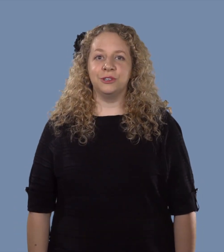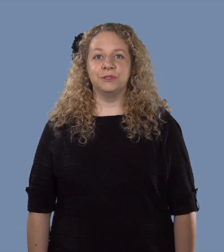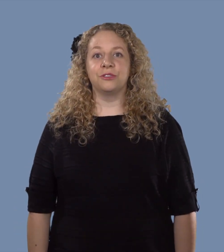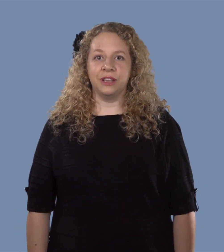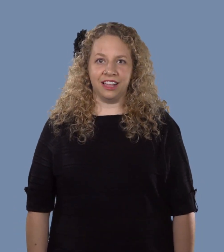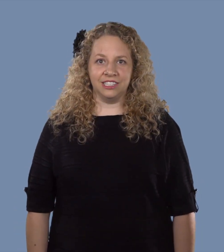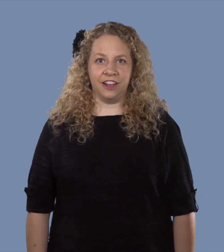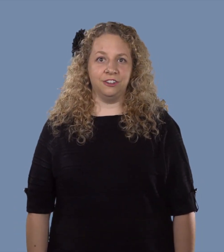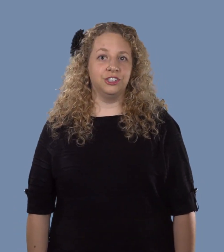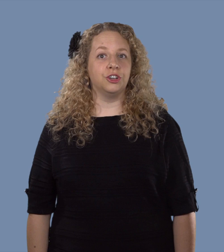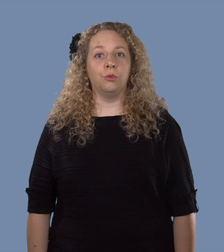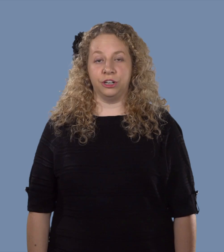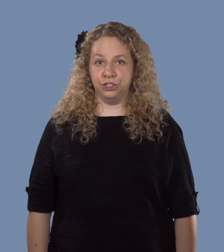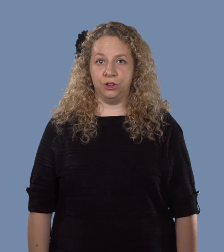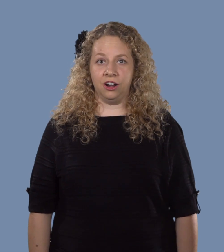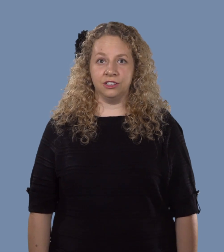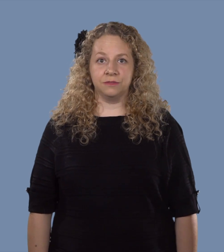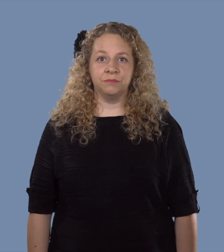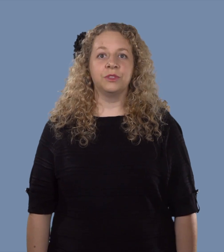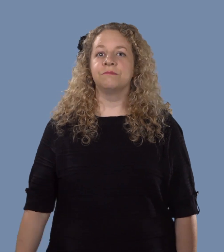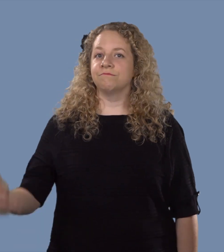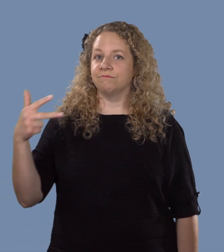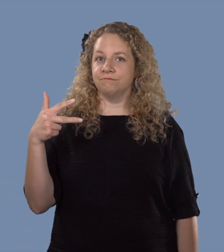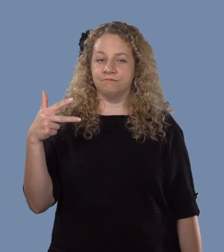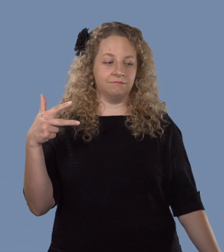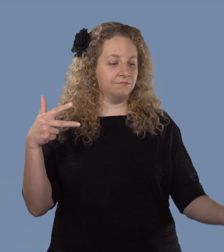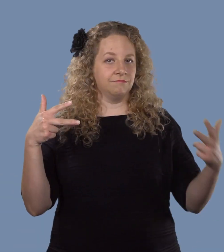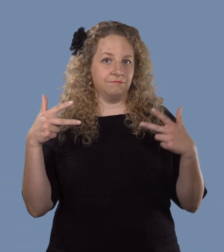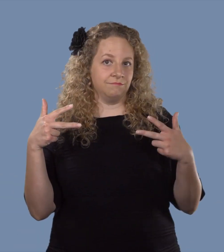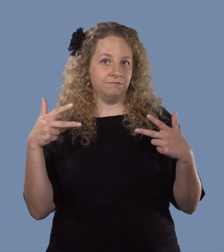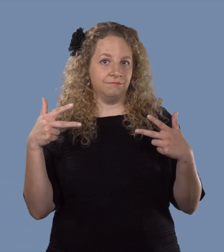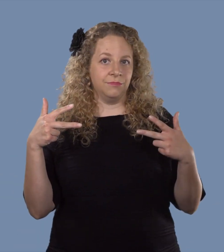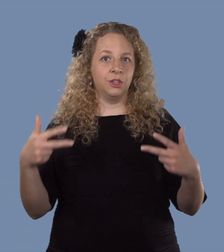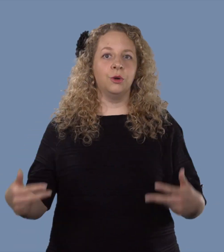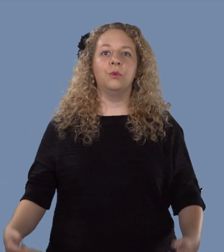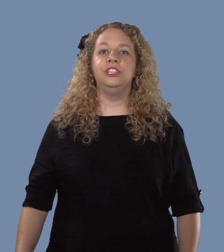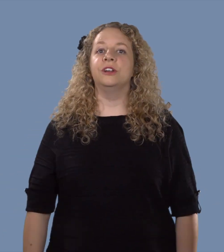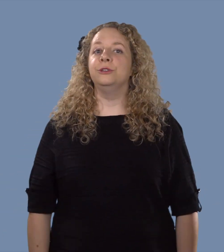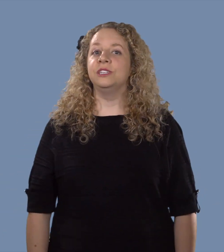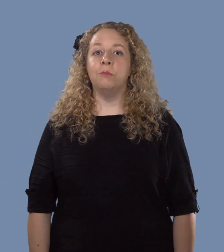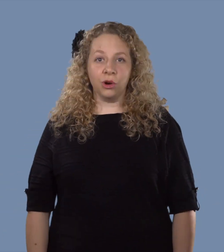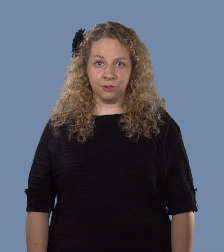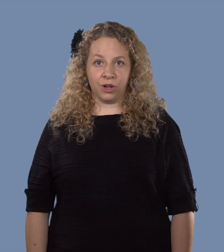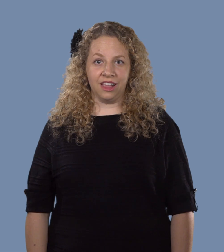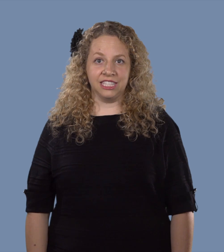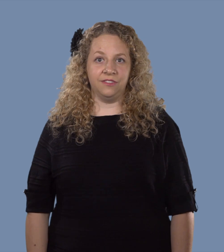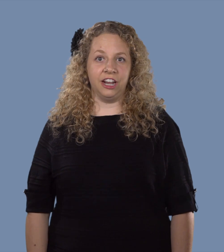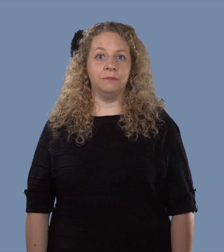When you are using more than one classifier and you are one of the parties you're describing, you will always be represented by your dominant hand. 2